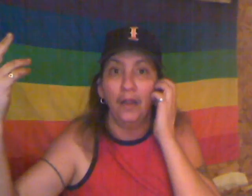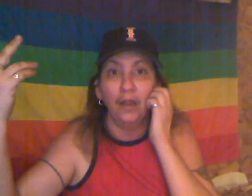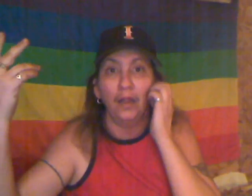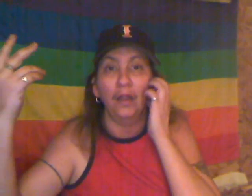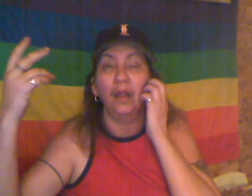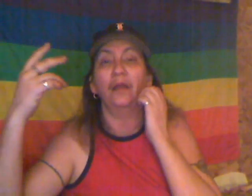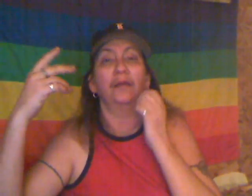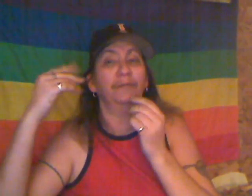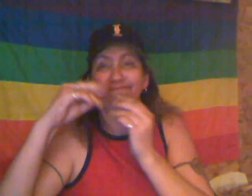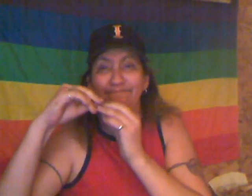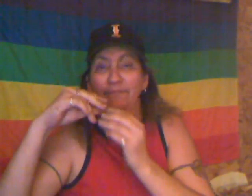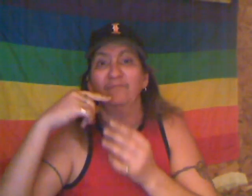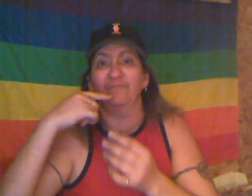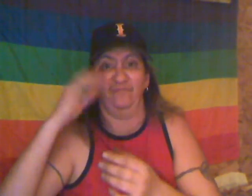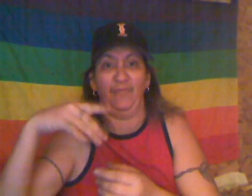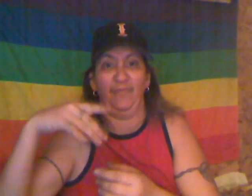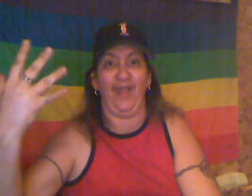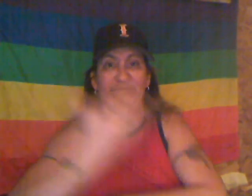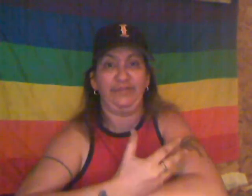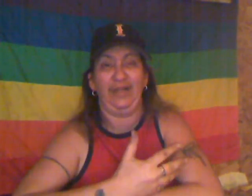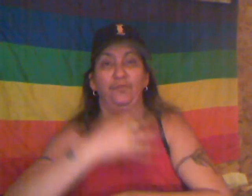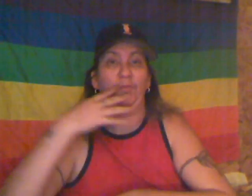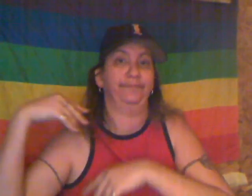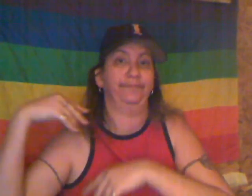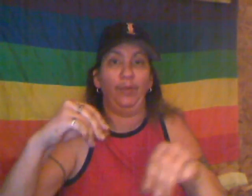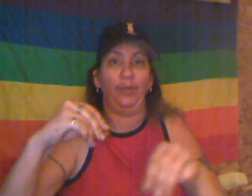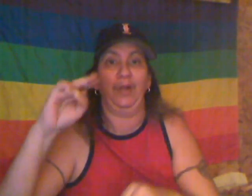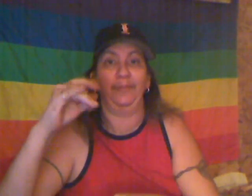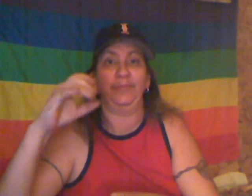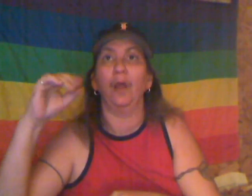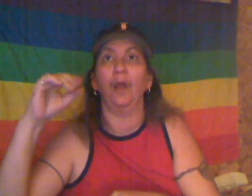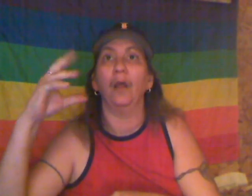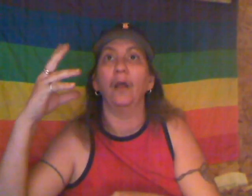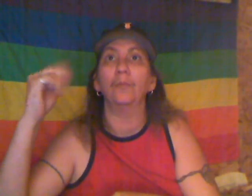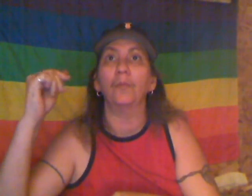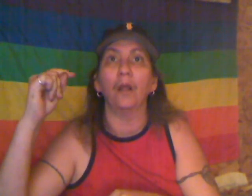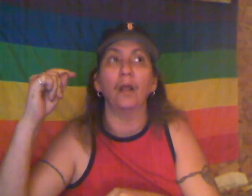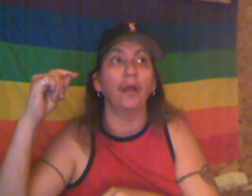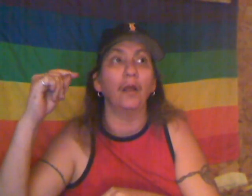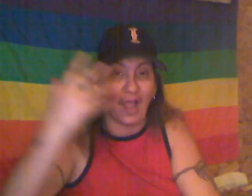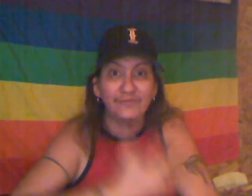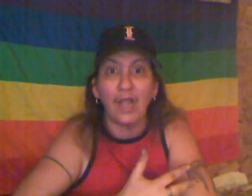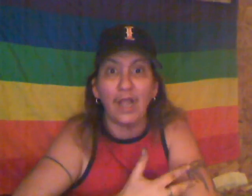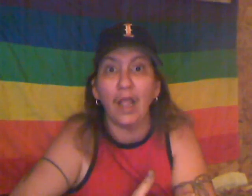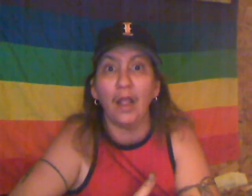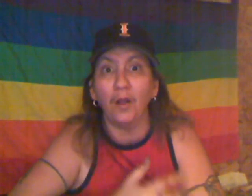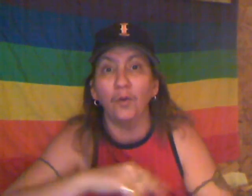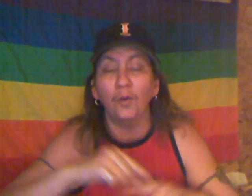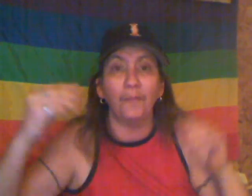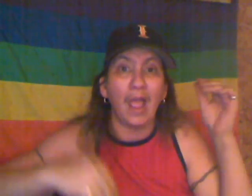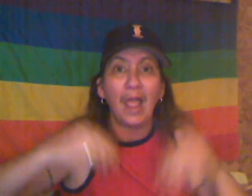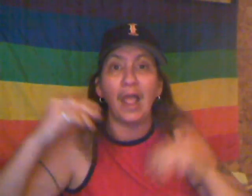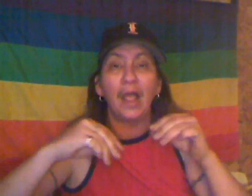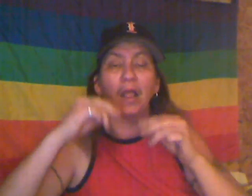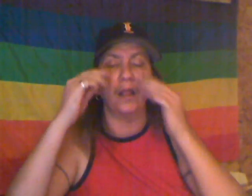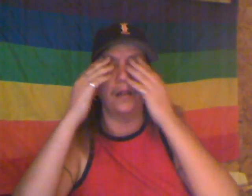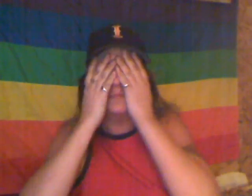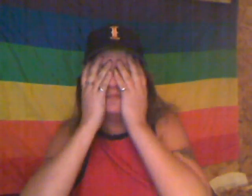is constantly interacting with. And it's mostly unpredictable. More than ever, it's causing major problems with technology, like cell